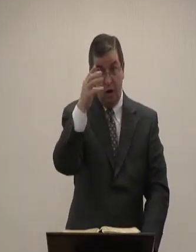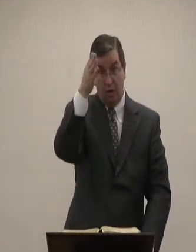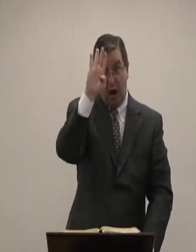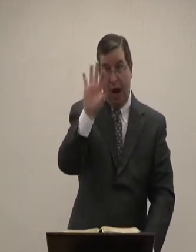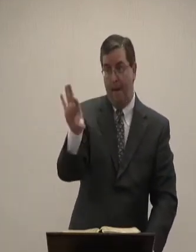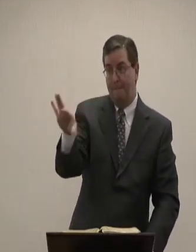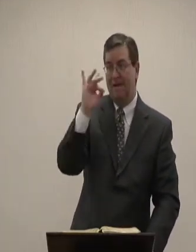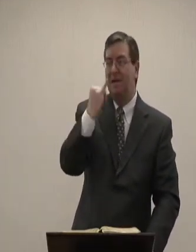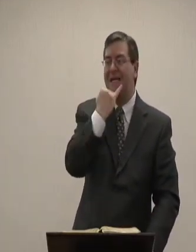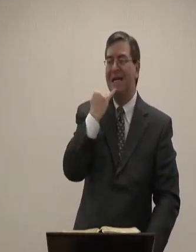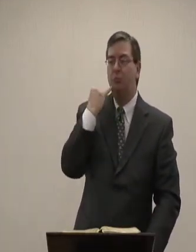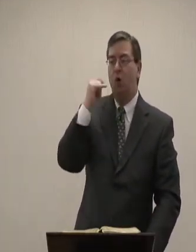to tell things to.